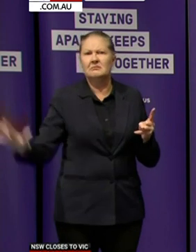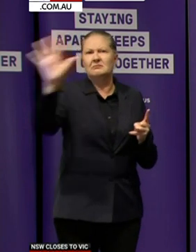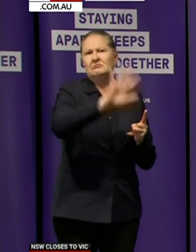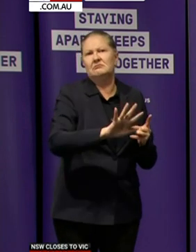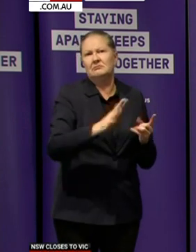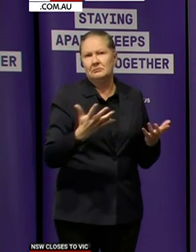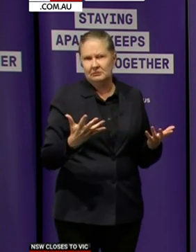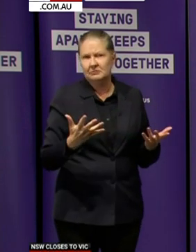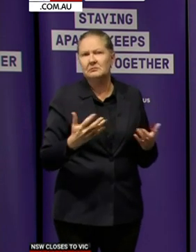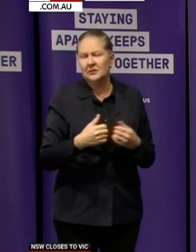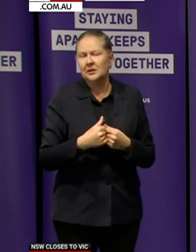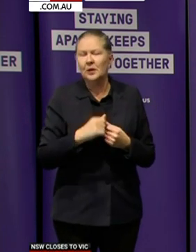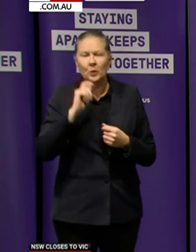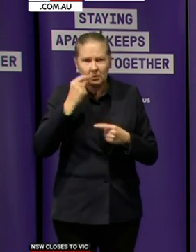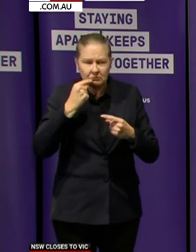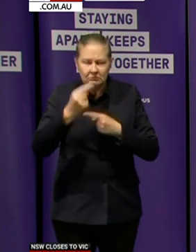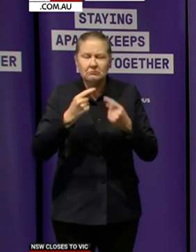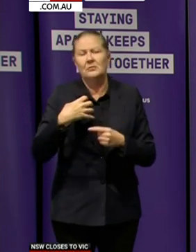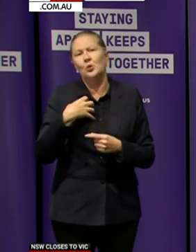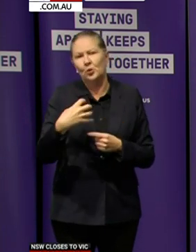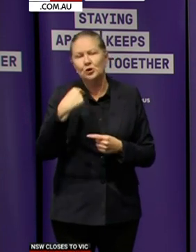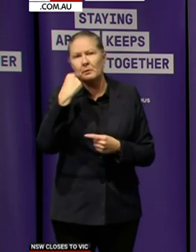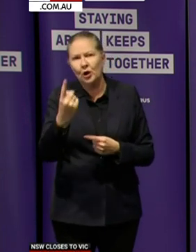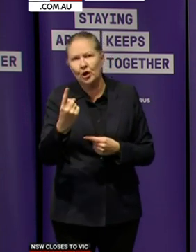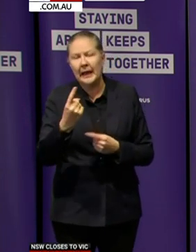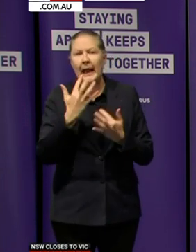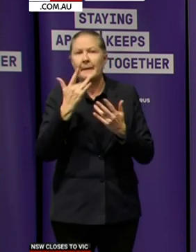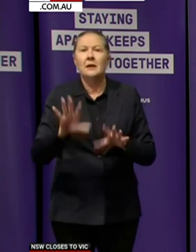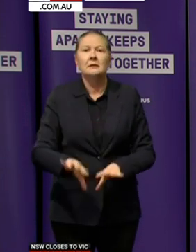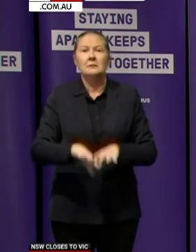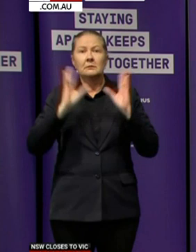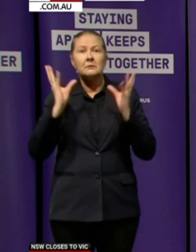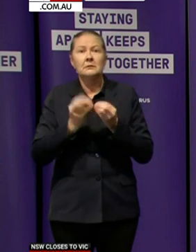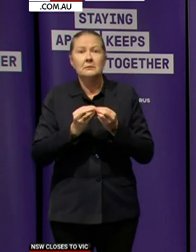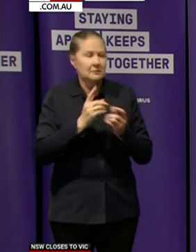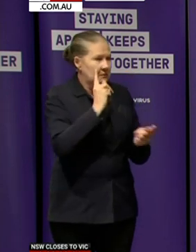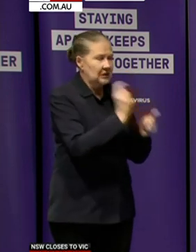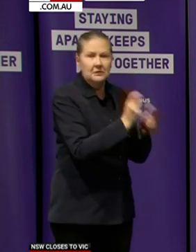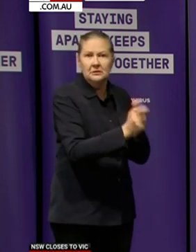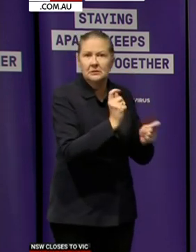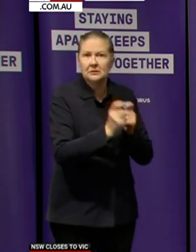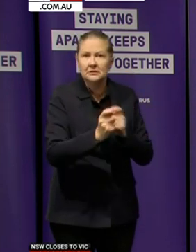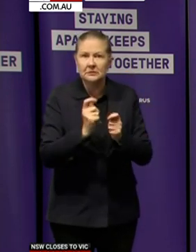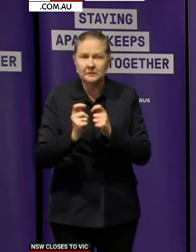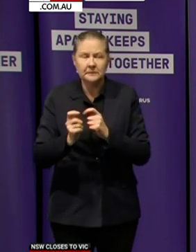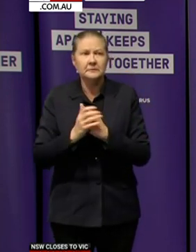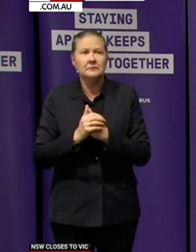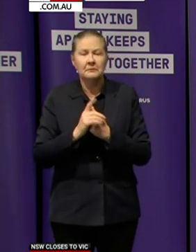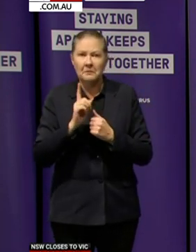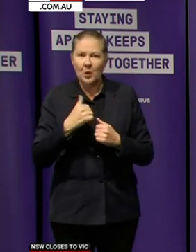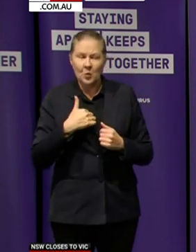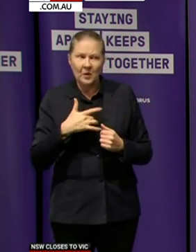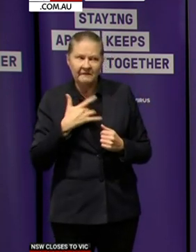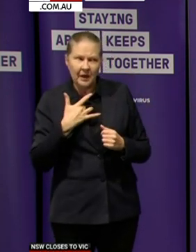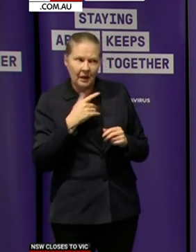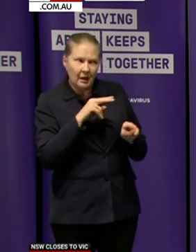be able to update you further tomorrow on the total number of tests that have been taken, but the early signs of that